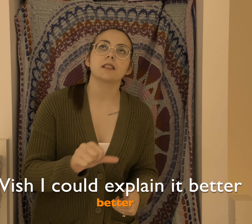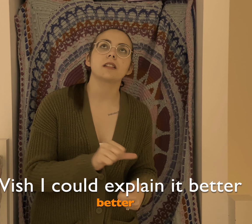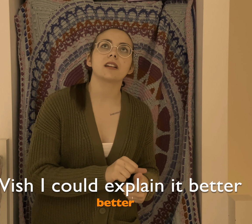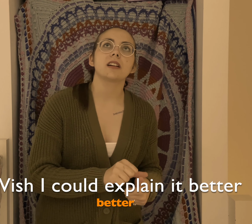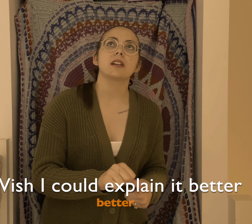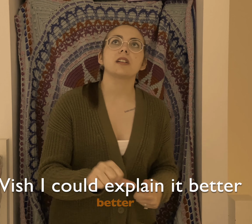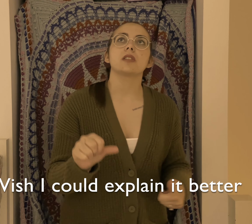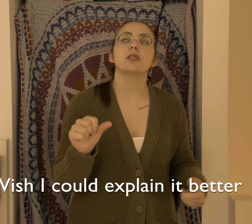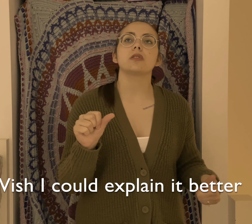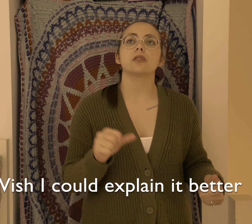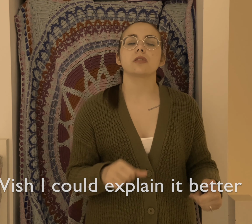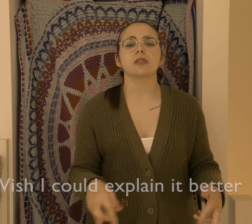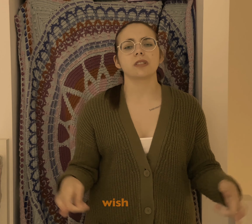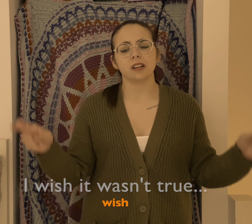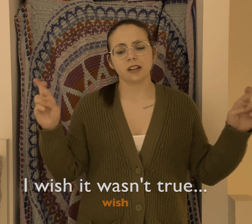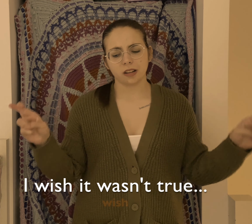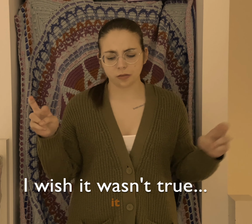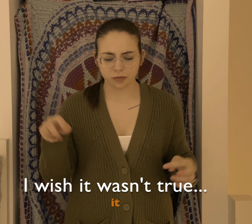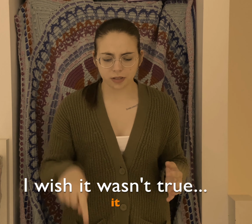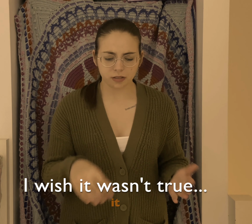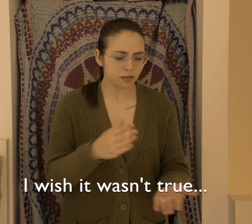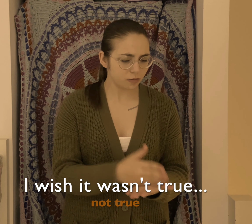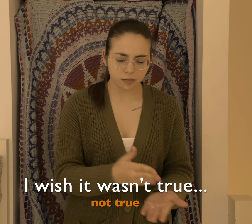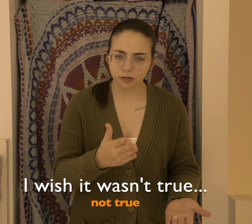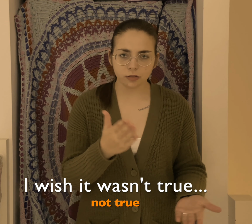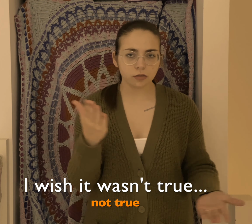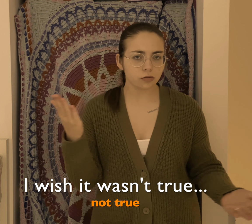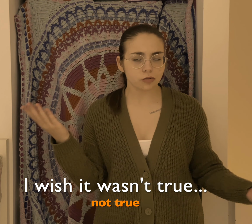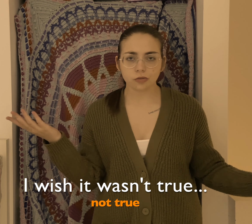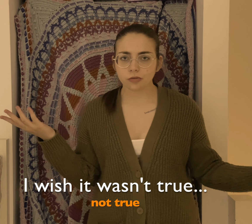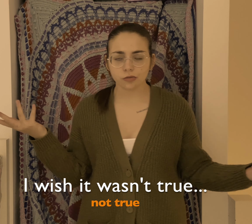I wish it wasn't true